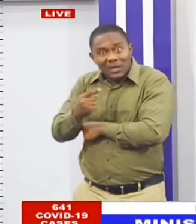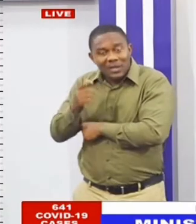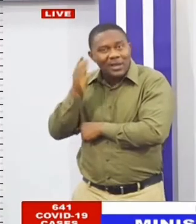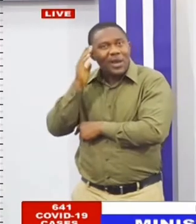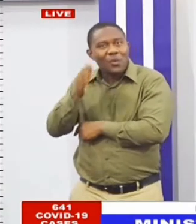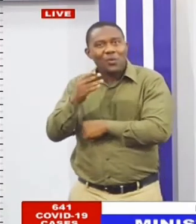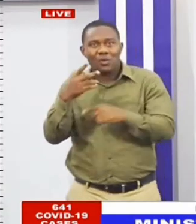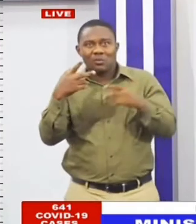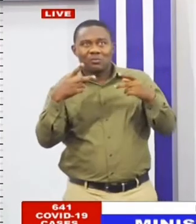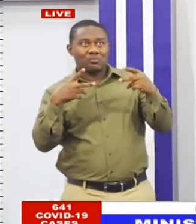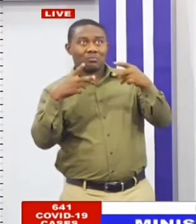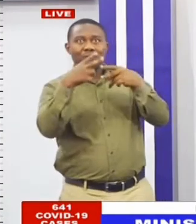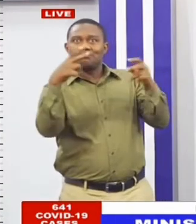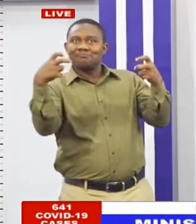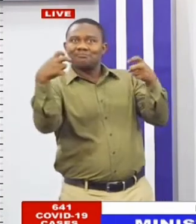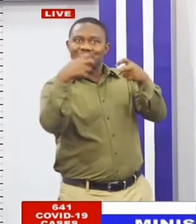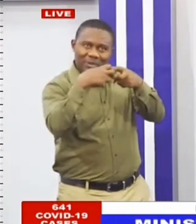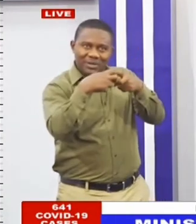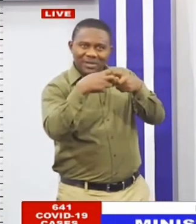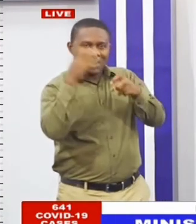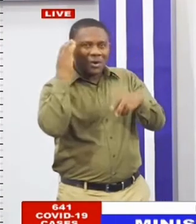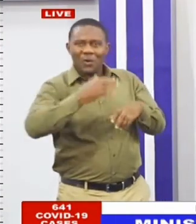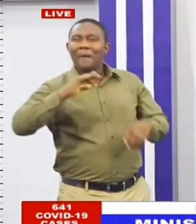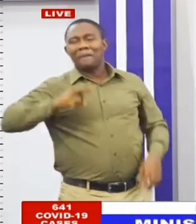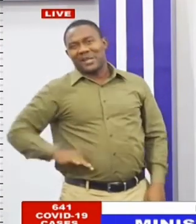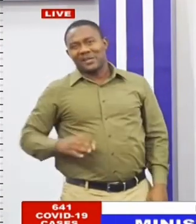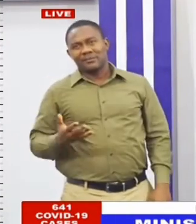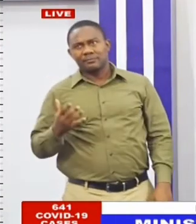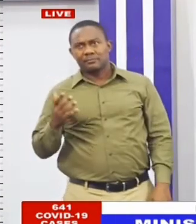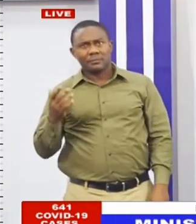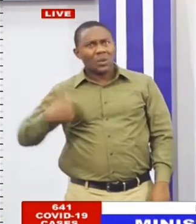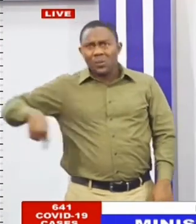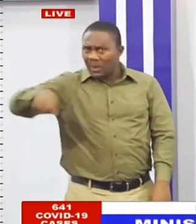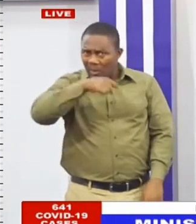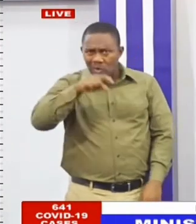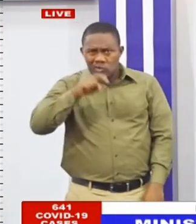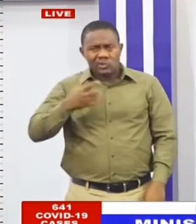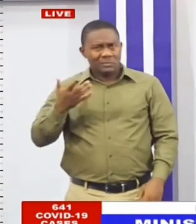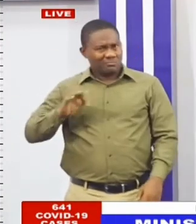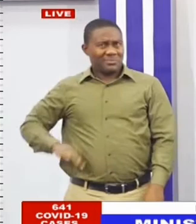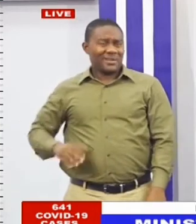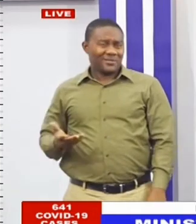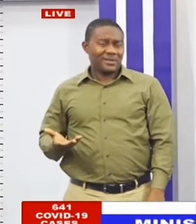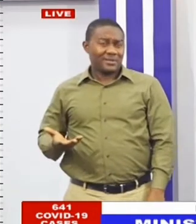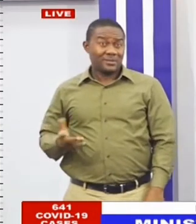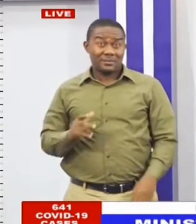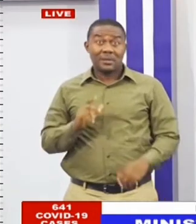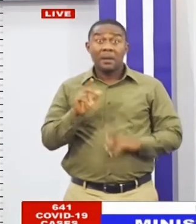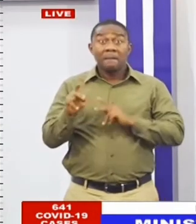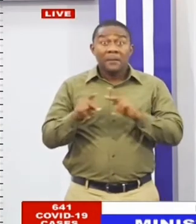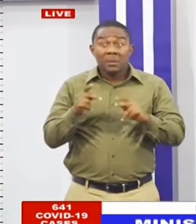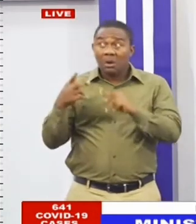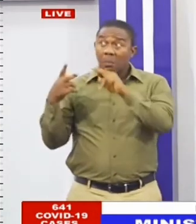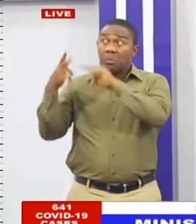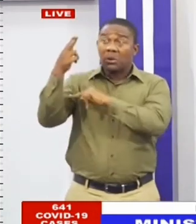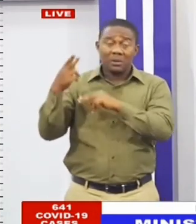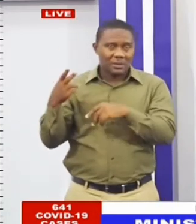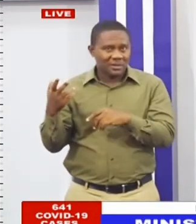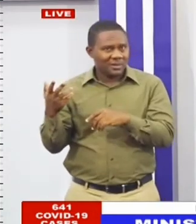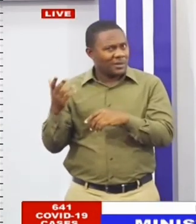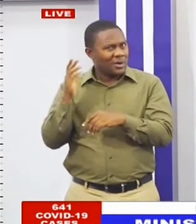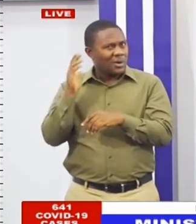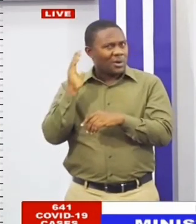you'll be entitled to the benefit. The benefit is for all Ghanaians. Those that are disconnected will not